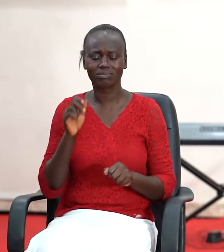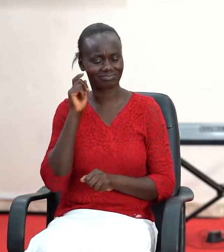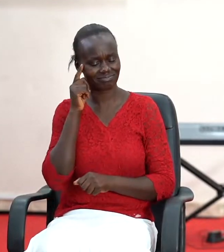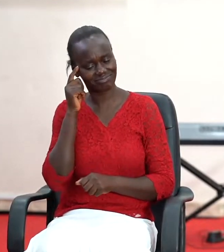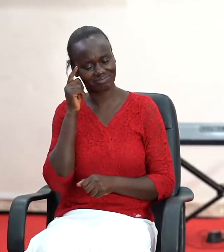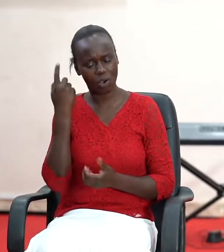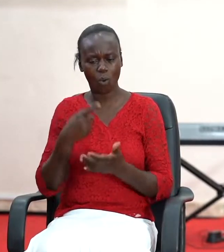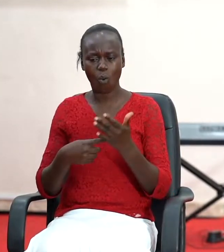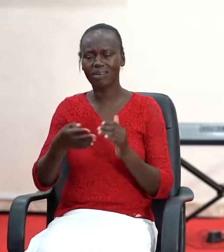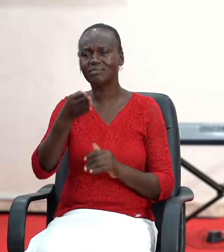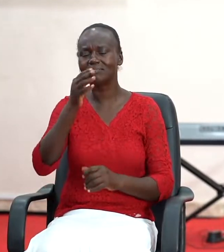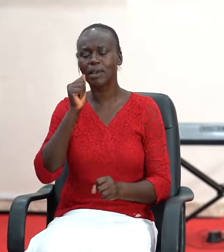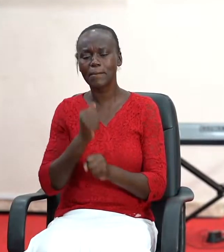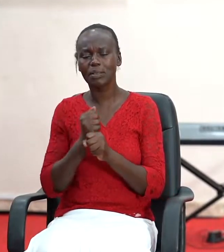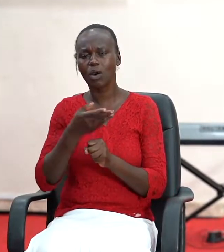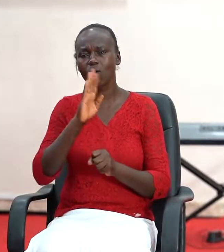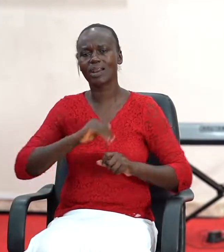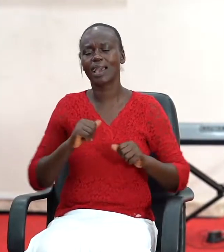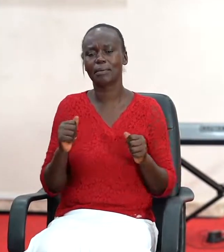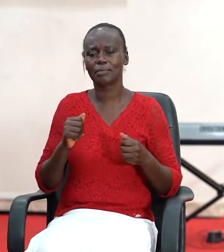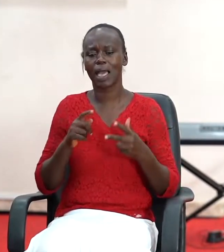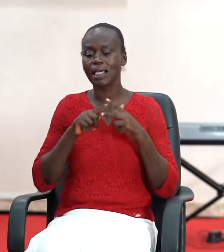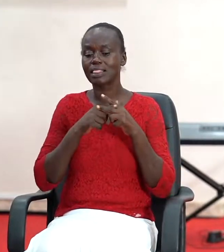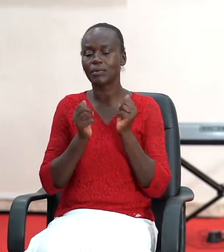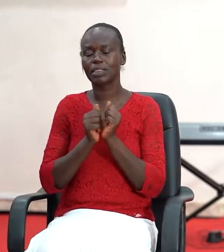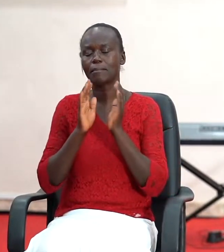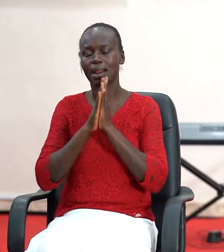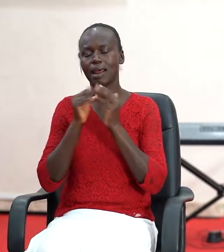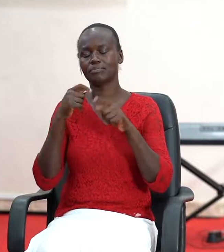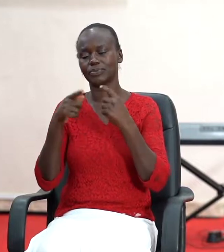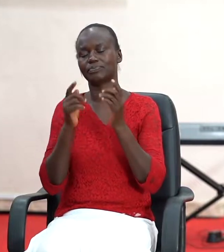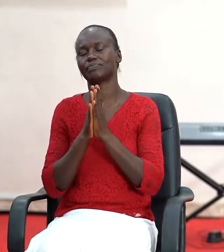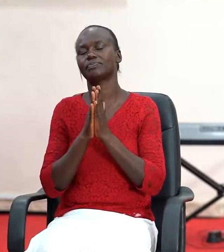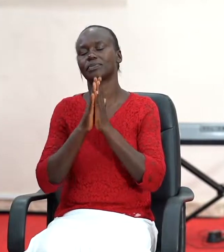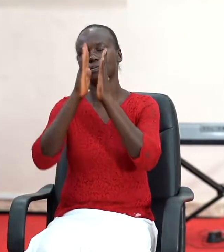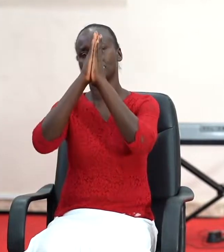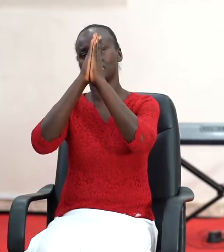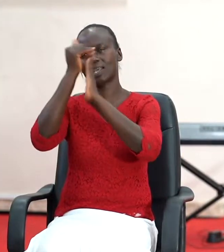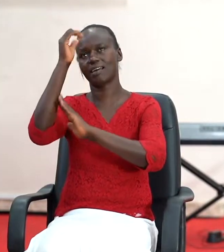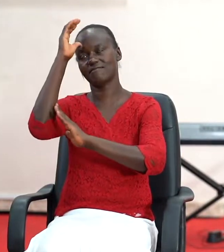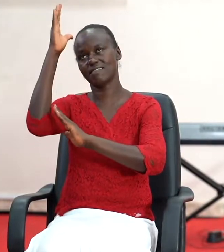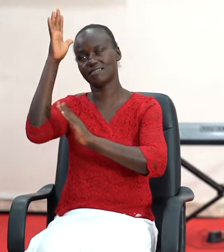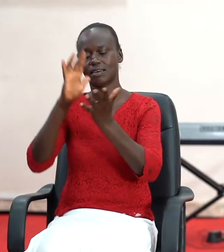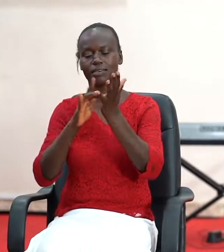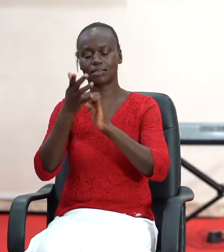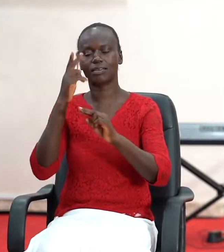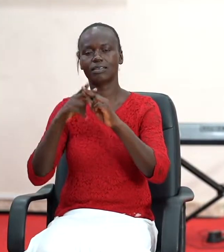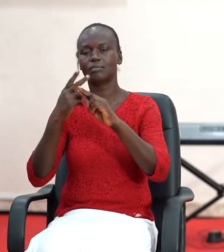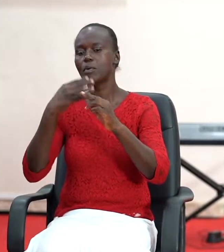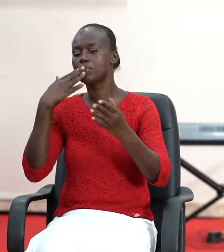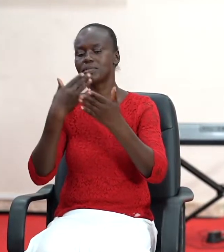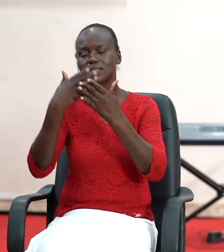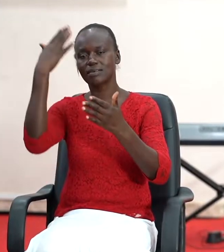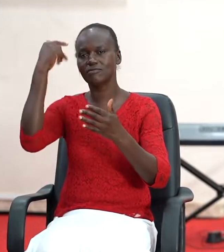zinaweza bamba God. Wacha tuanze na maombi, tukiendelea. Baba, katika jina la Yesu, tunakushukuru. We thank